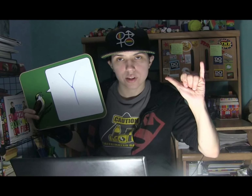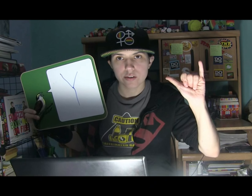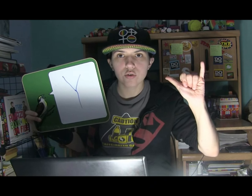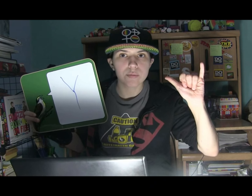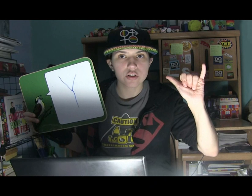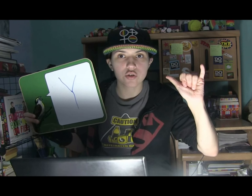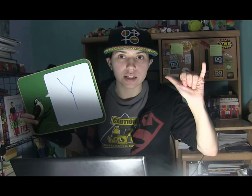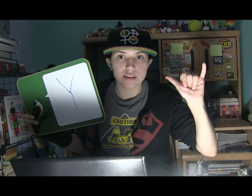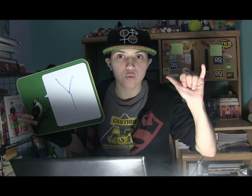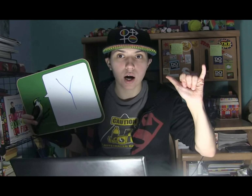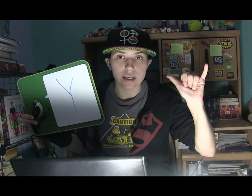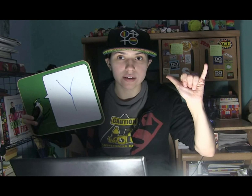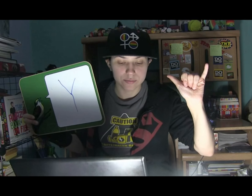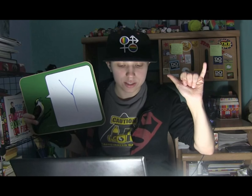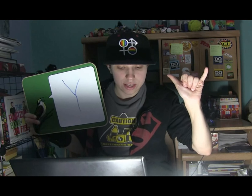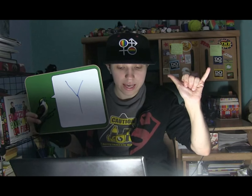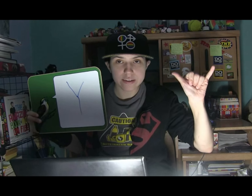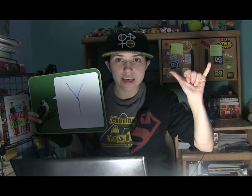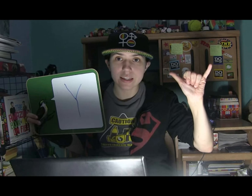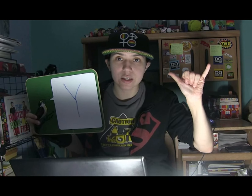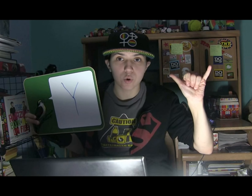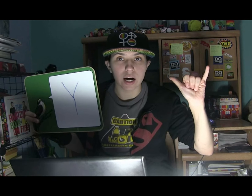No, I'm not joking, this is Y. Hang 10 is Y.